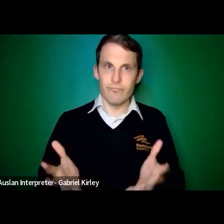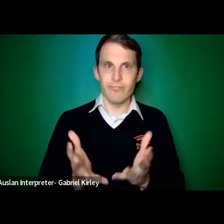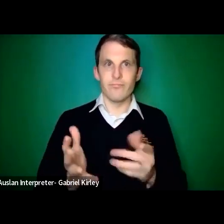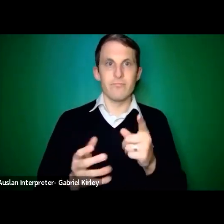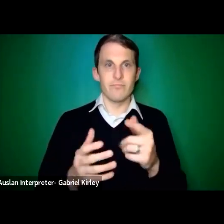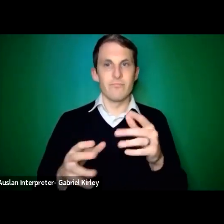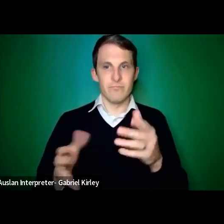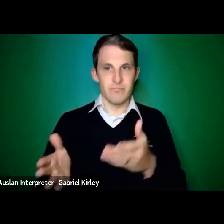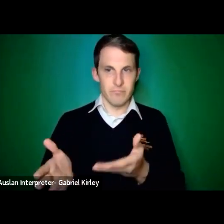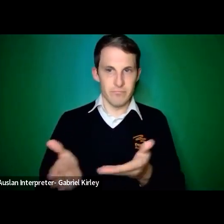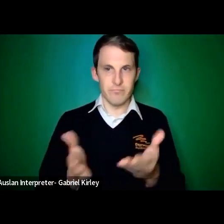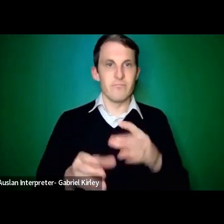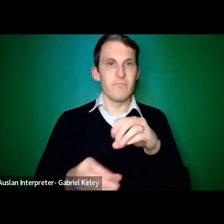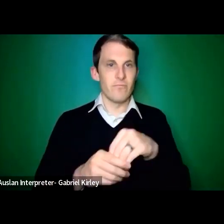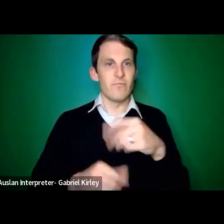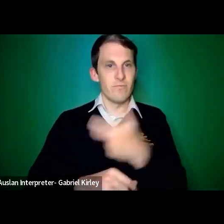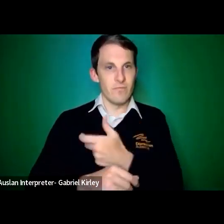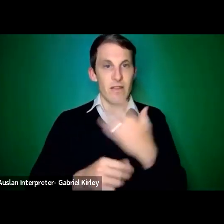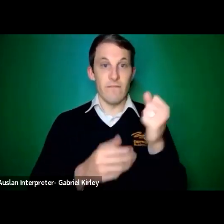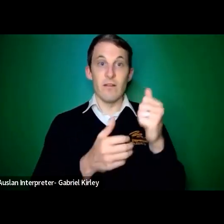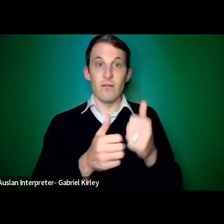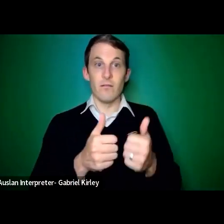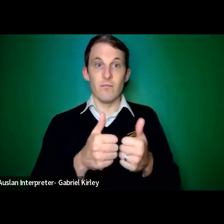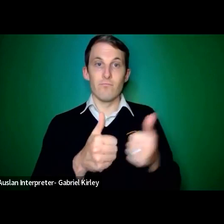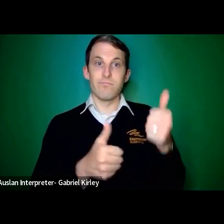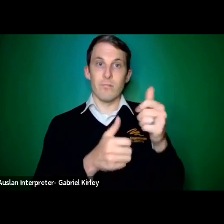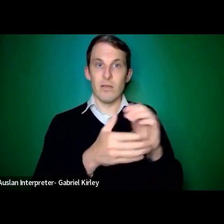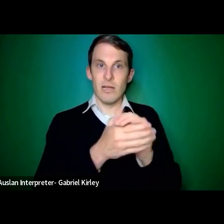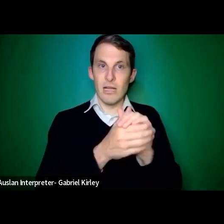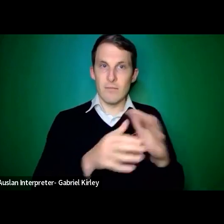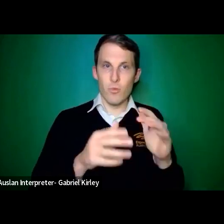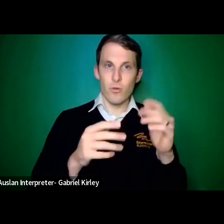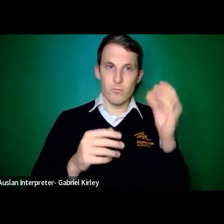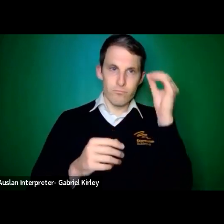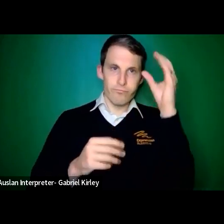The appropriate experts have looked at the vaccine and have